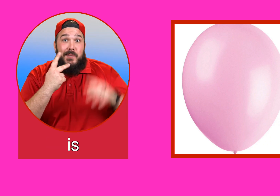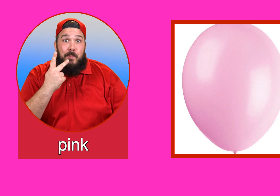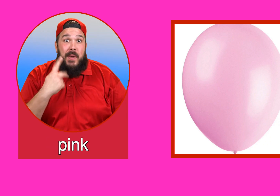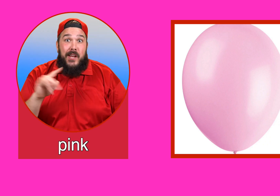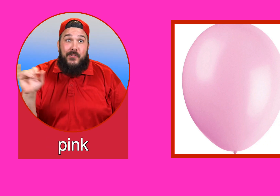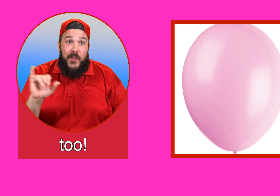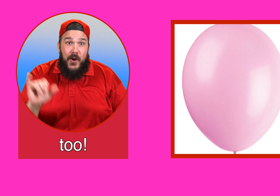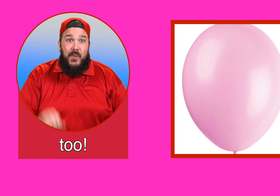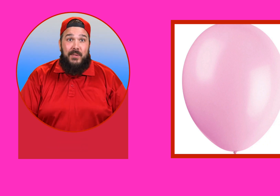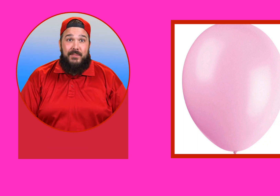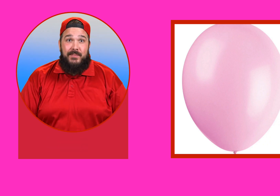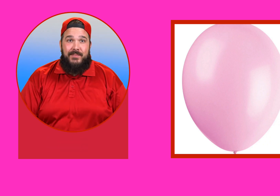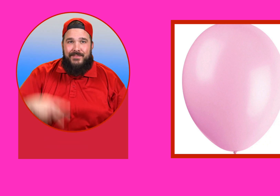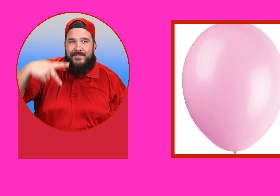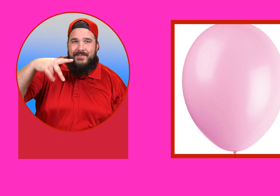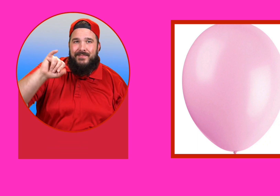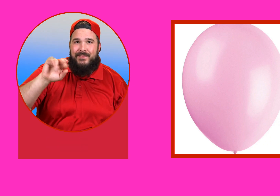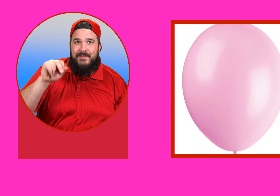balloon is pink too.